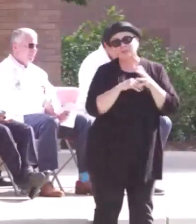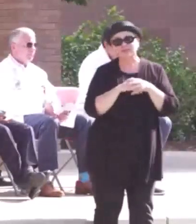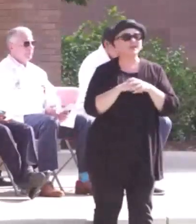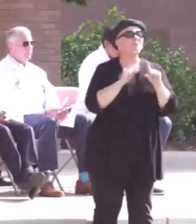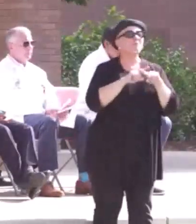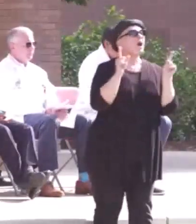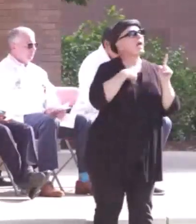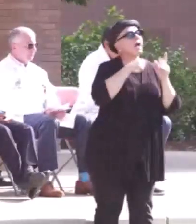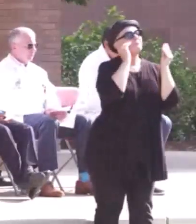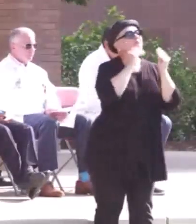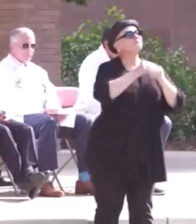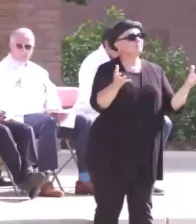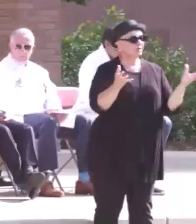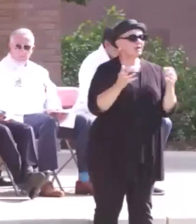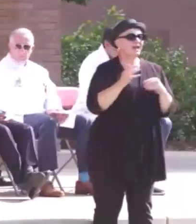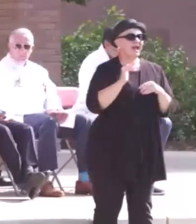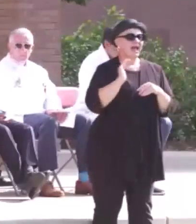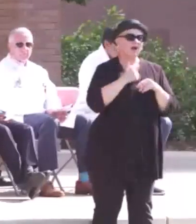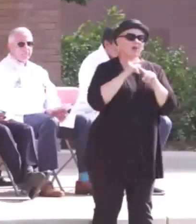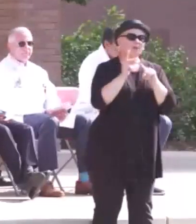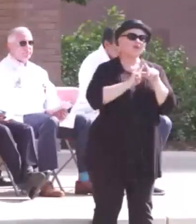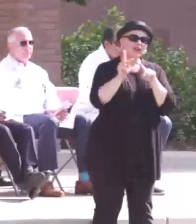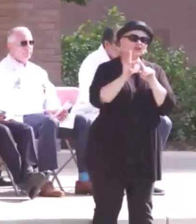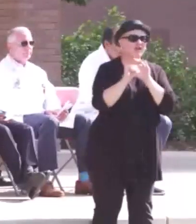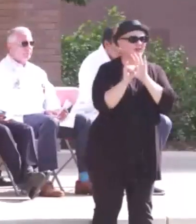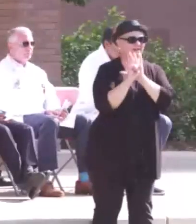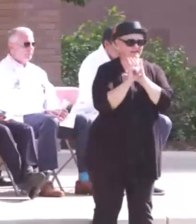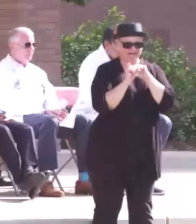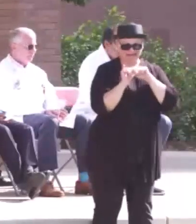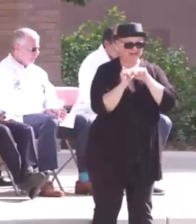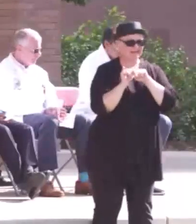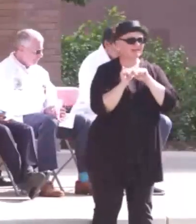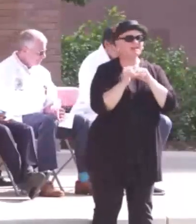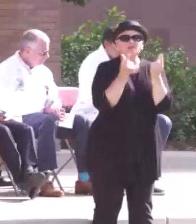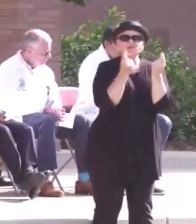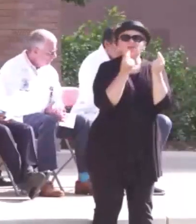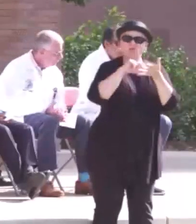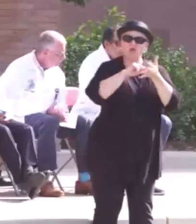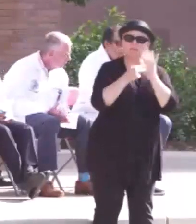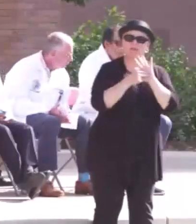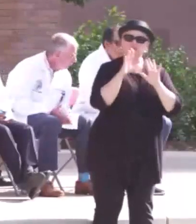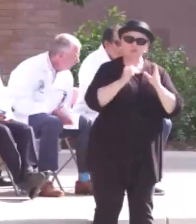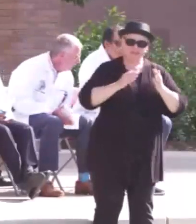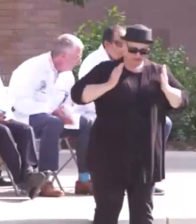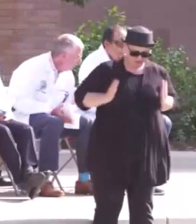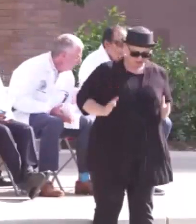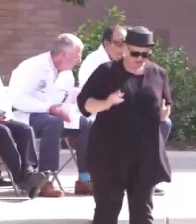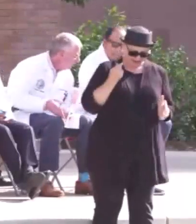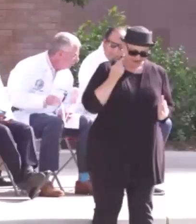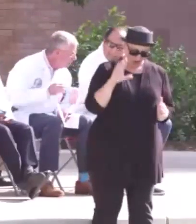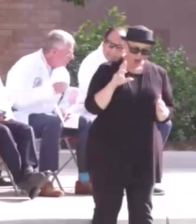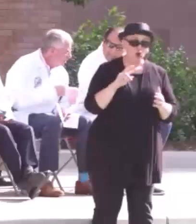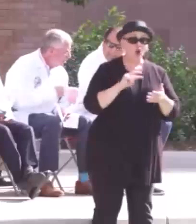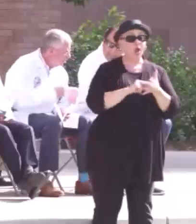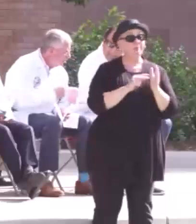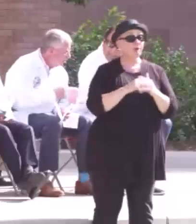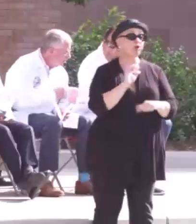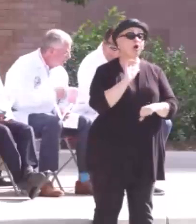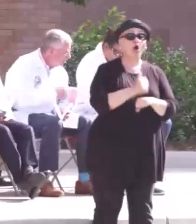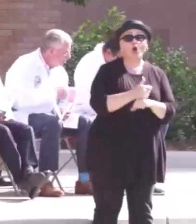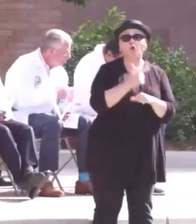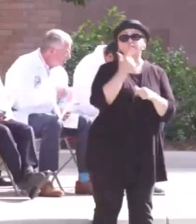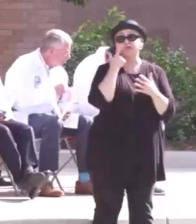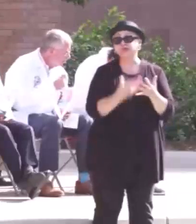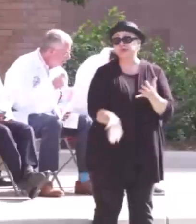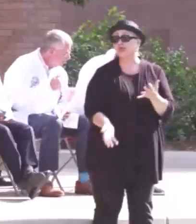I just have conveyed to you that our professional identity, what it means to be a doctor, is not as fixed and immutable as some of us think